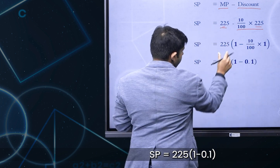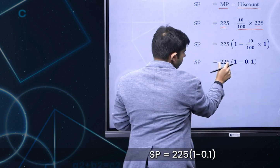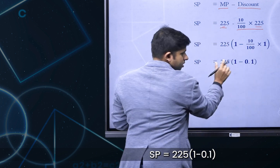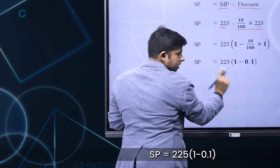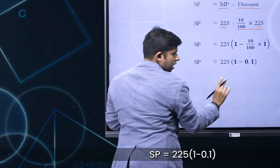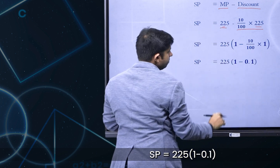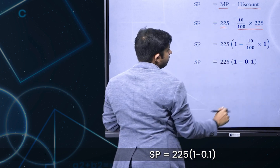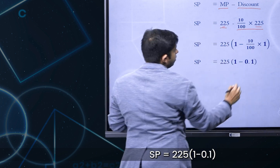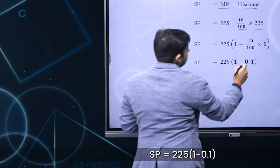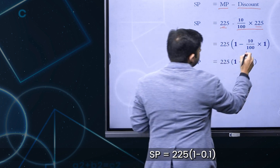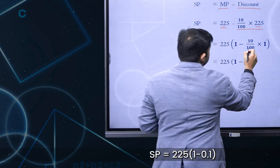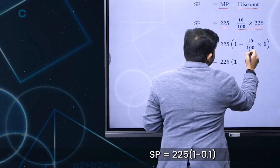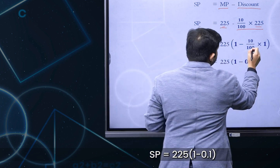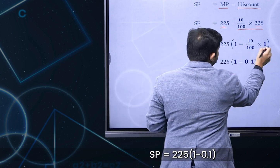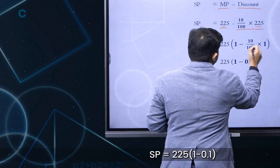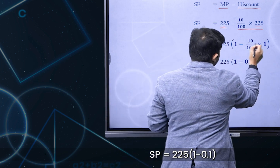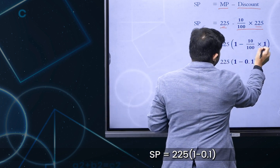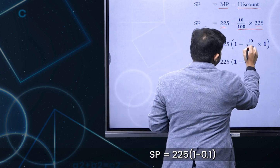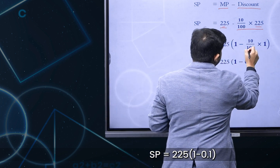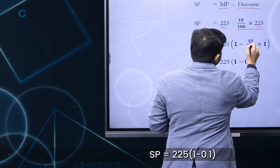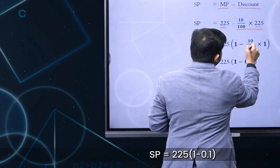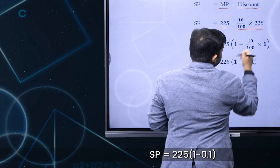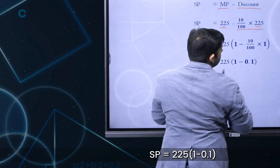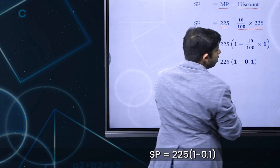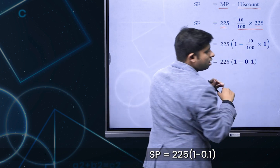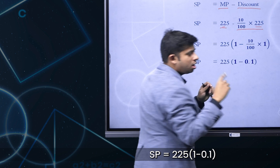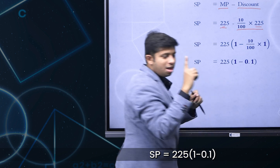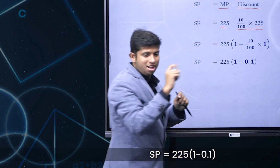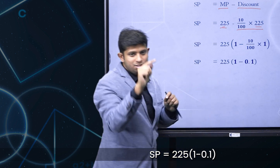Selling price equals to 225 of 1 minus 0.1.